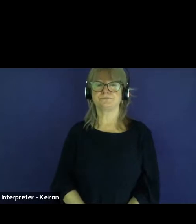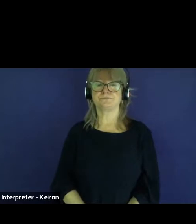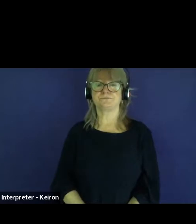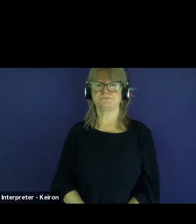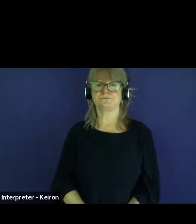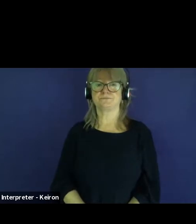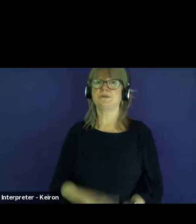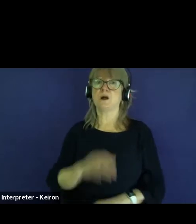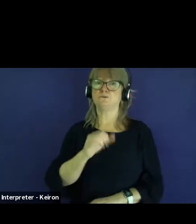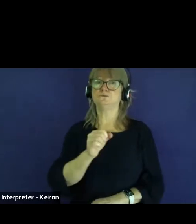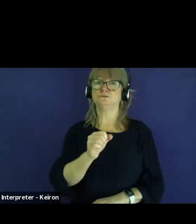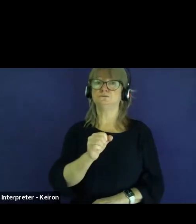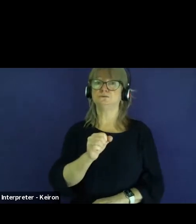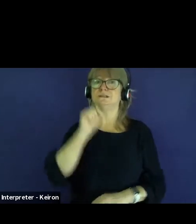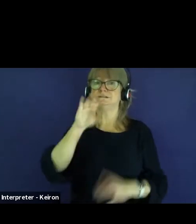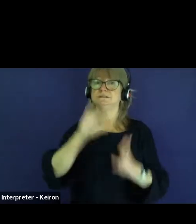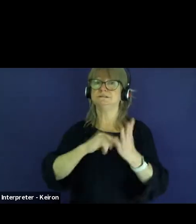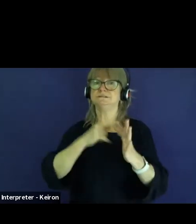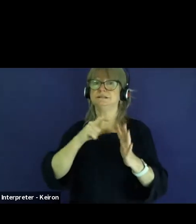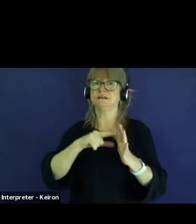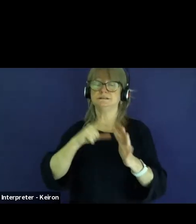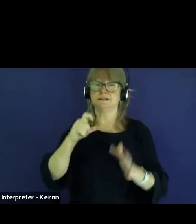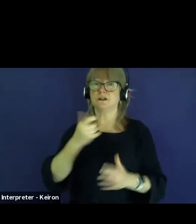Holding this again, 10 more seconds.